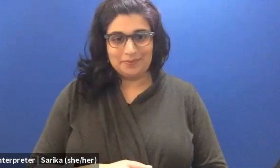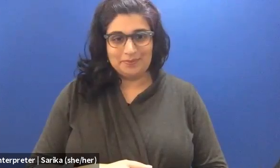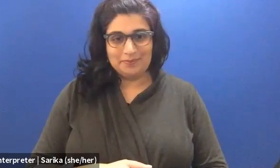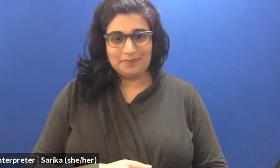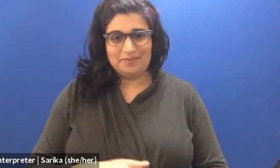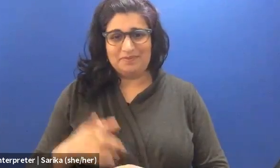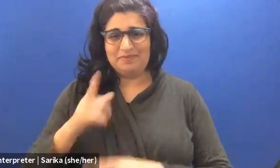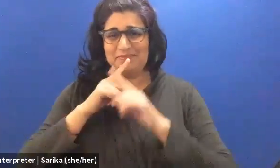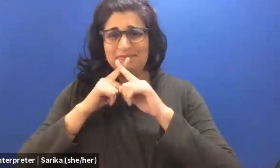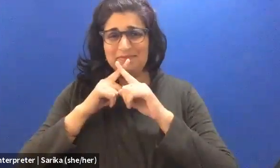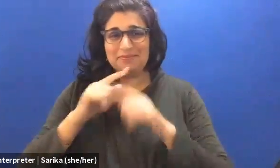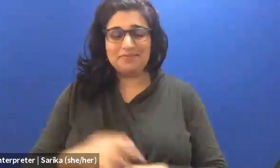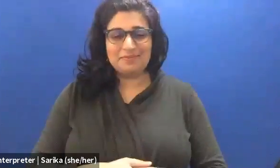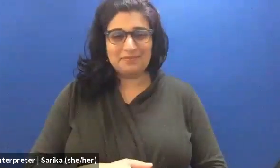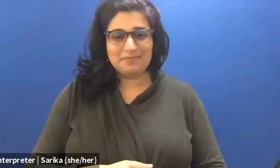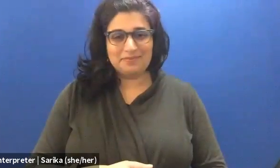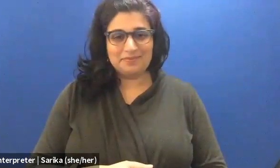You're muted, Carmen.